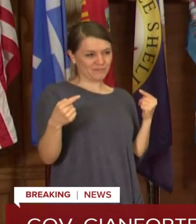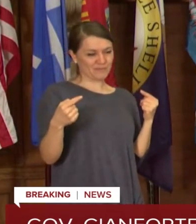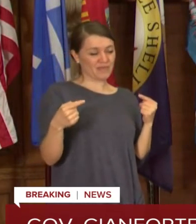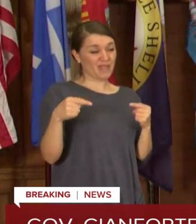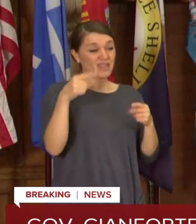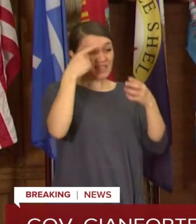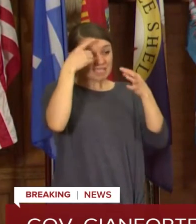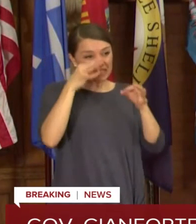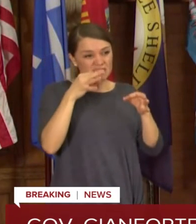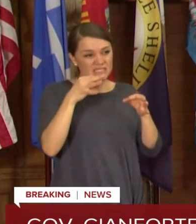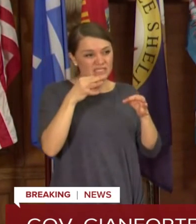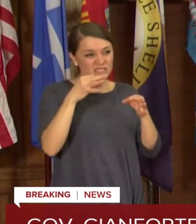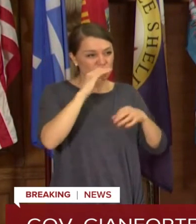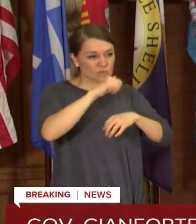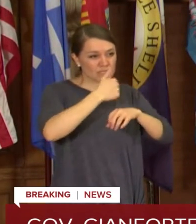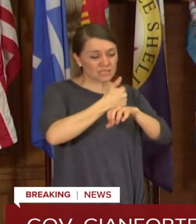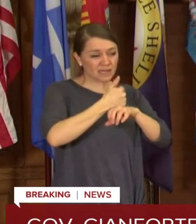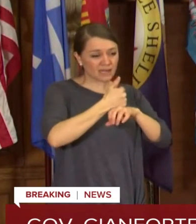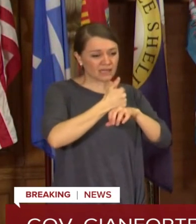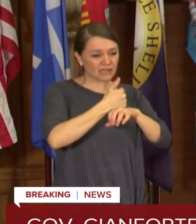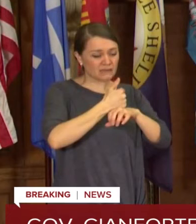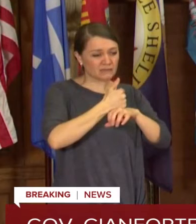Those decisions were selflessly